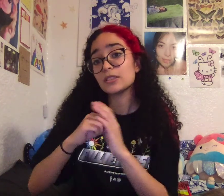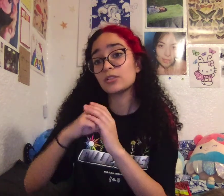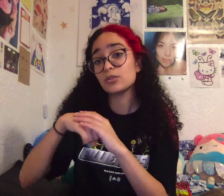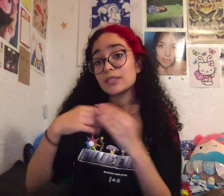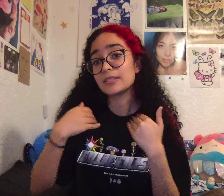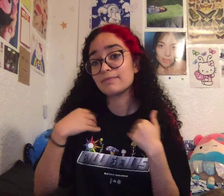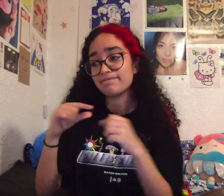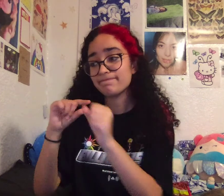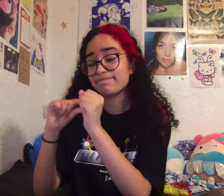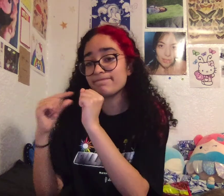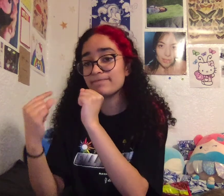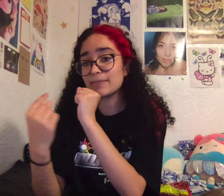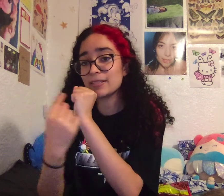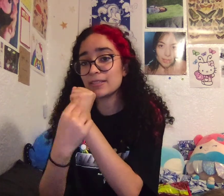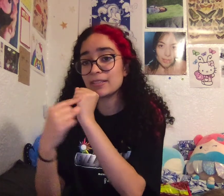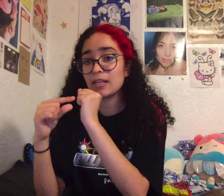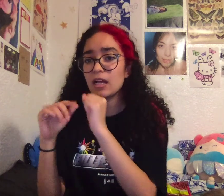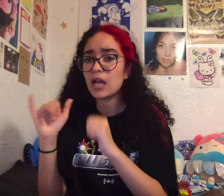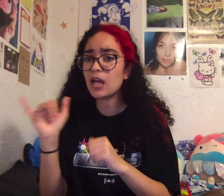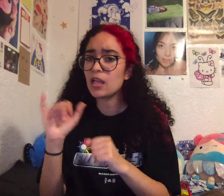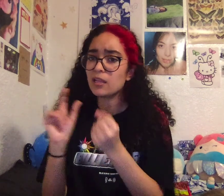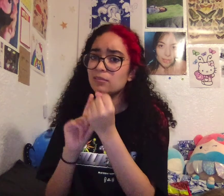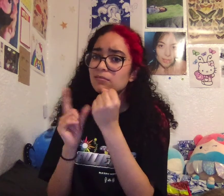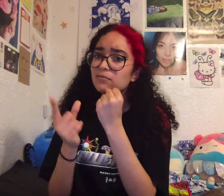like Saturn has rings. Yeah.